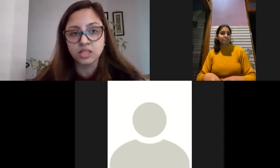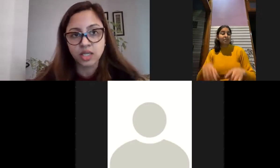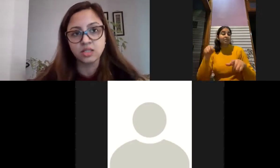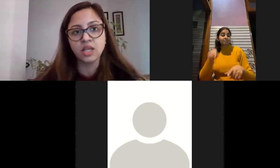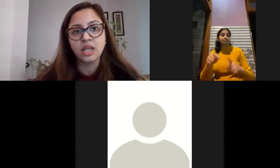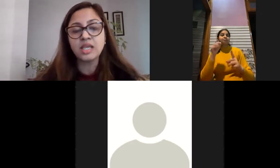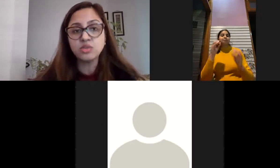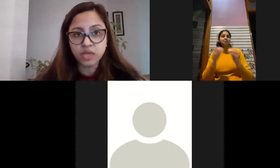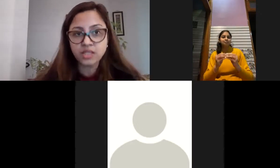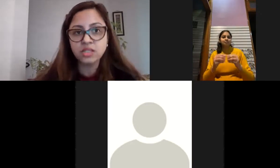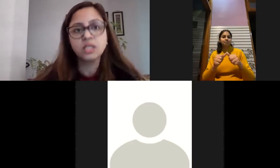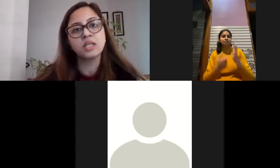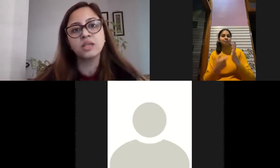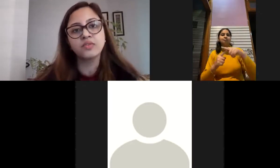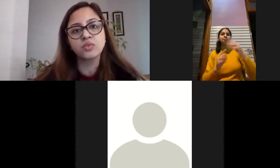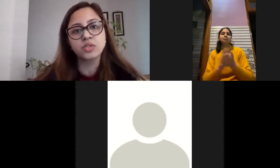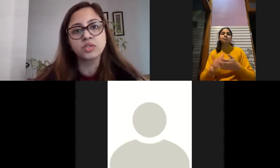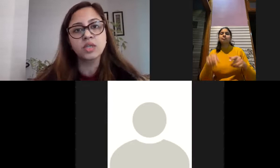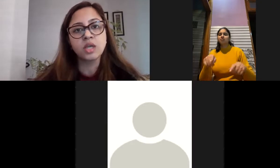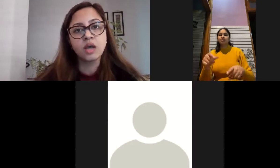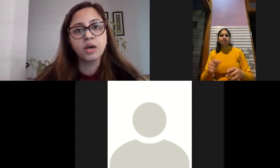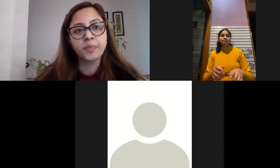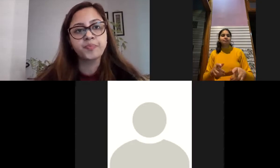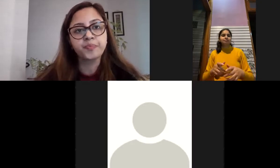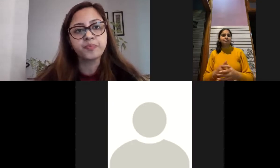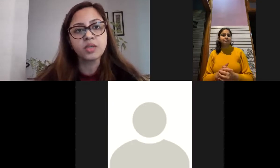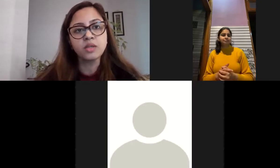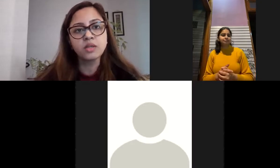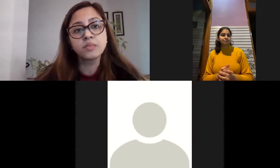in the text. Interestingly,